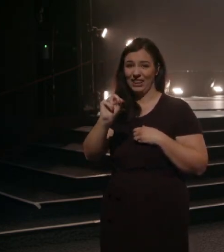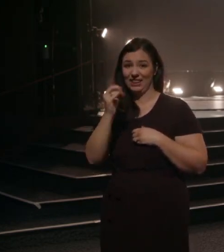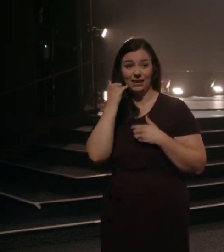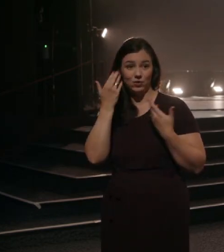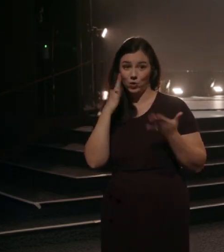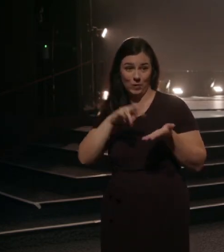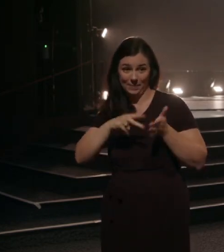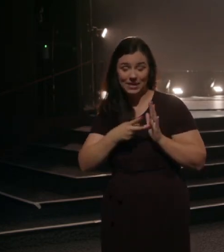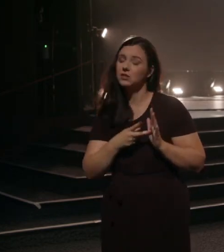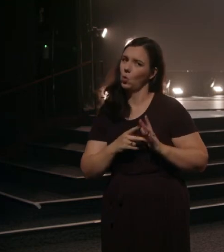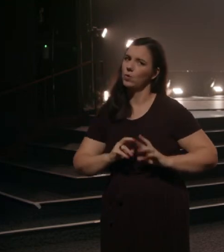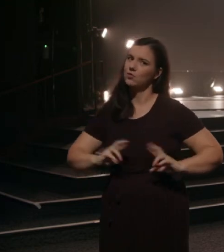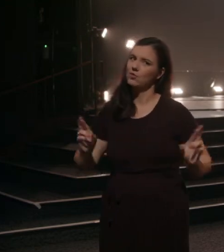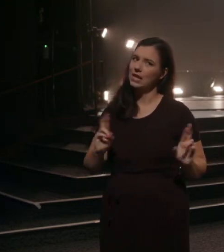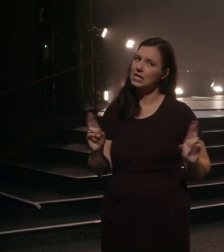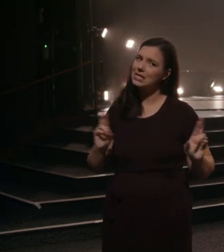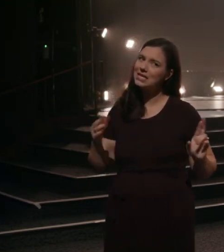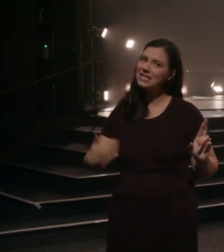up.